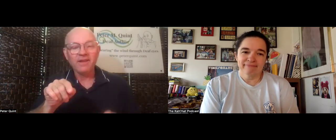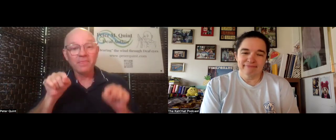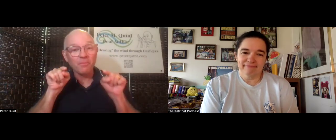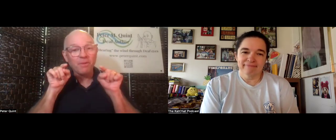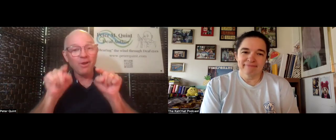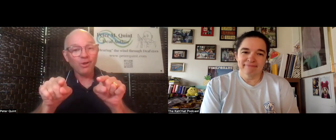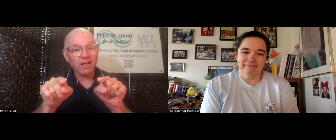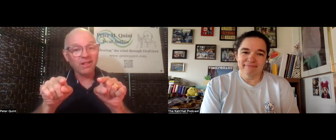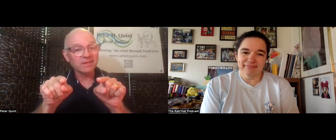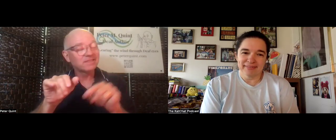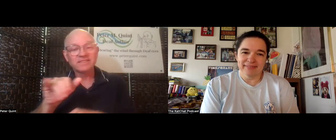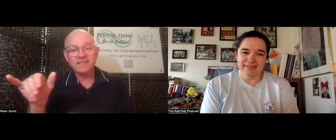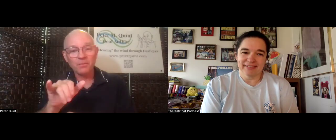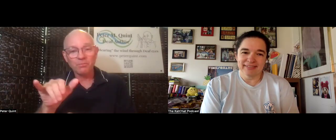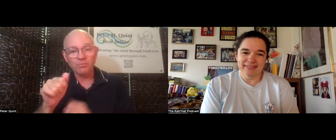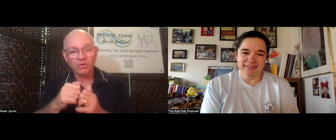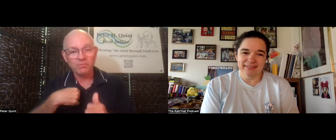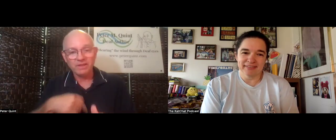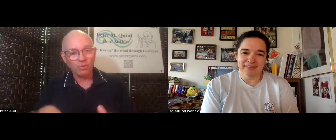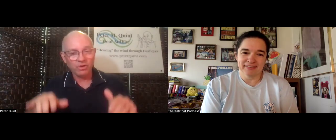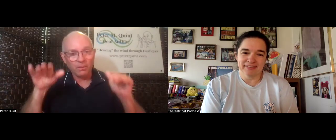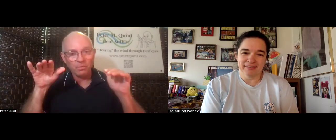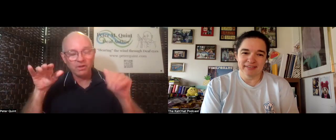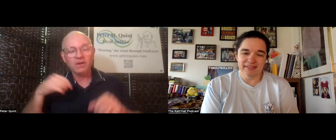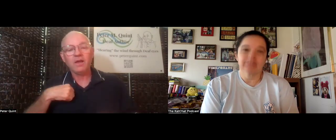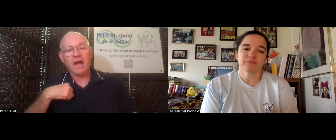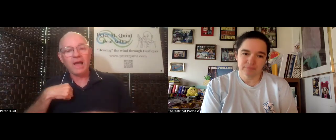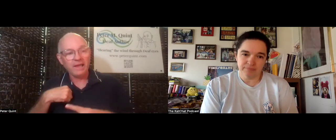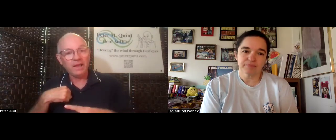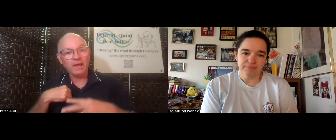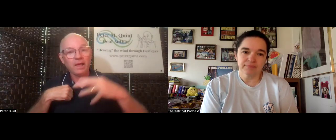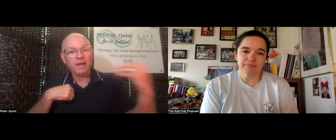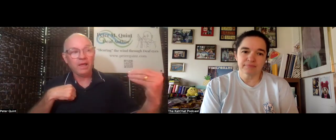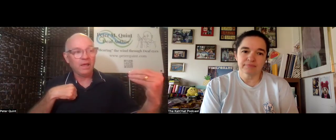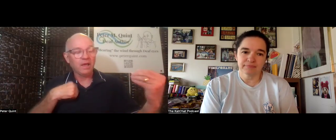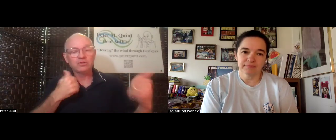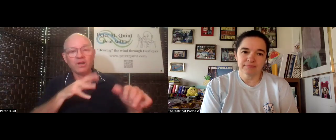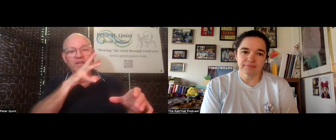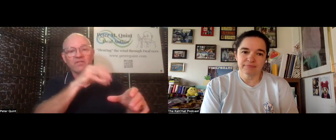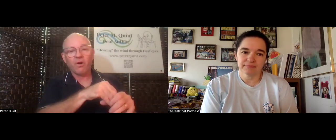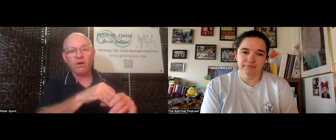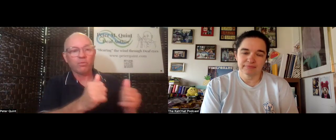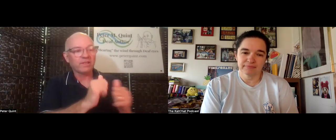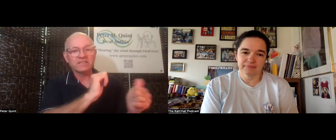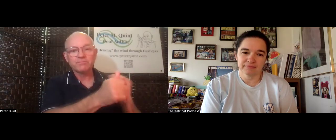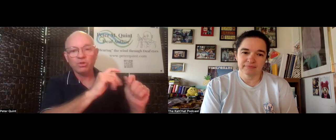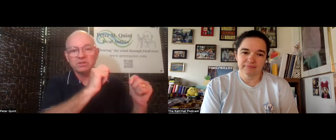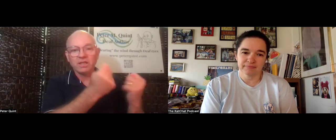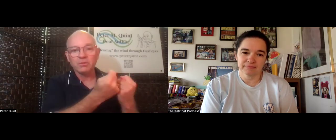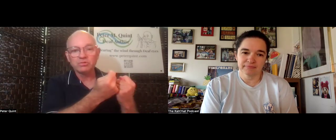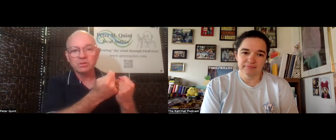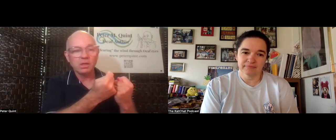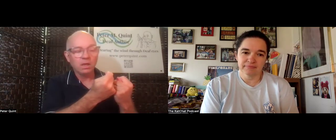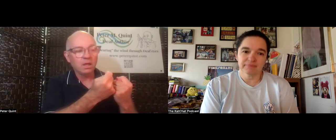okay, parallel, same with me, going. I try to get involved with like